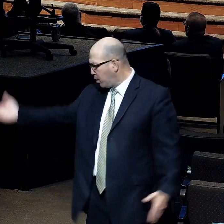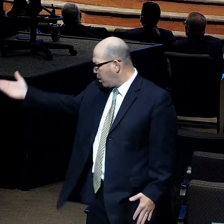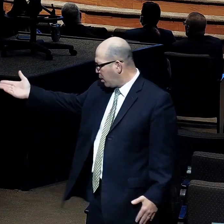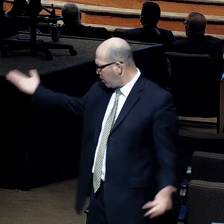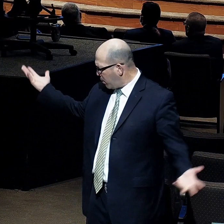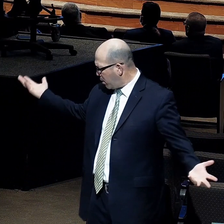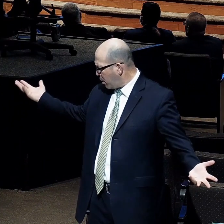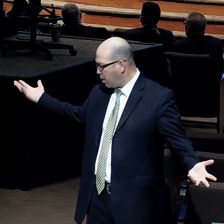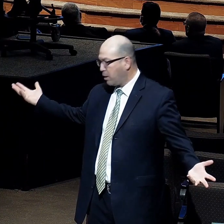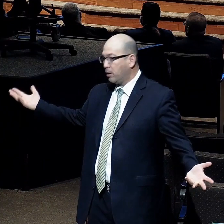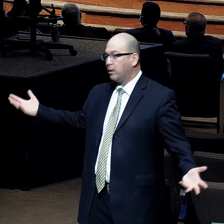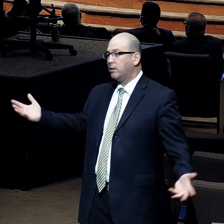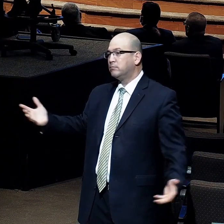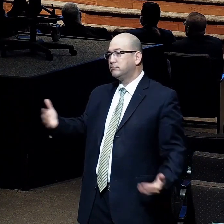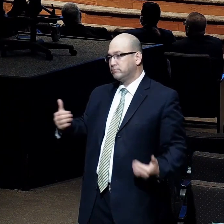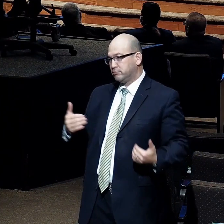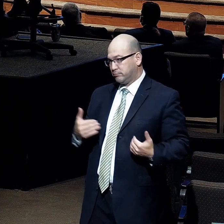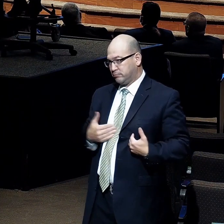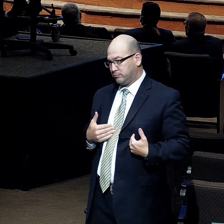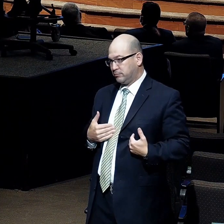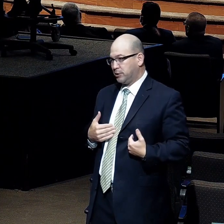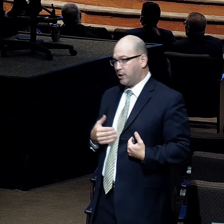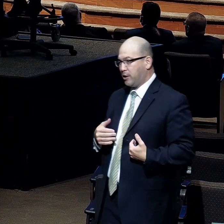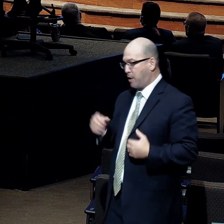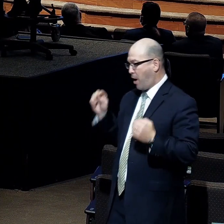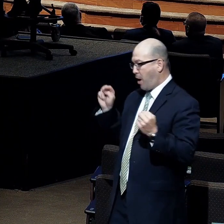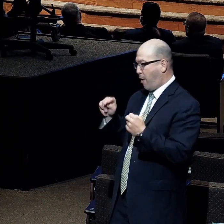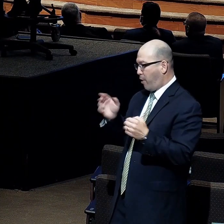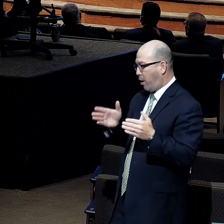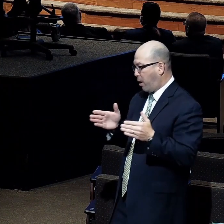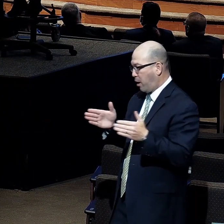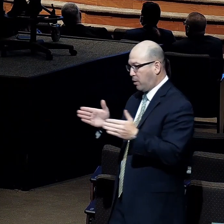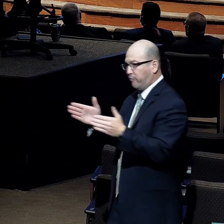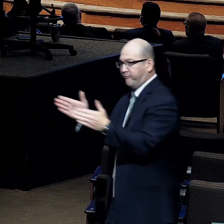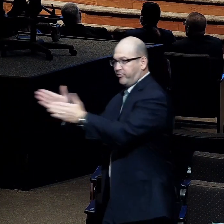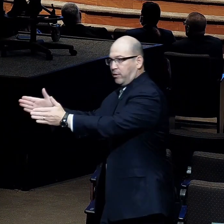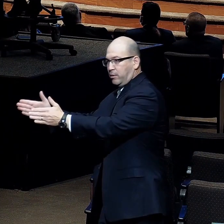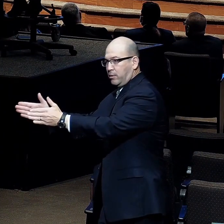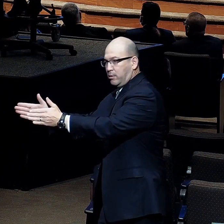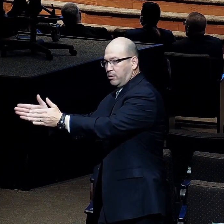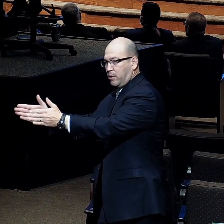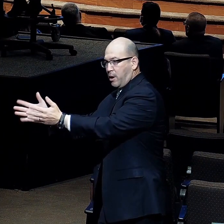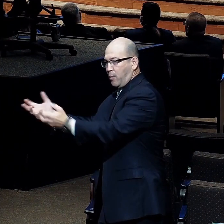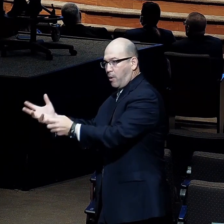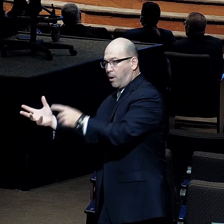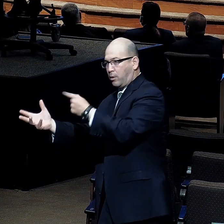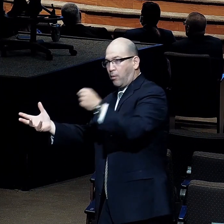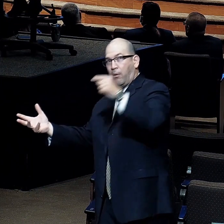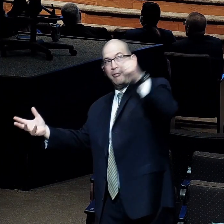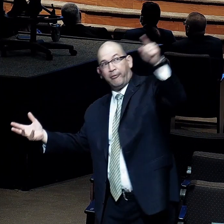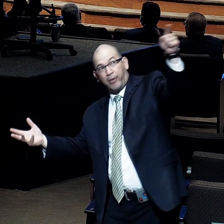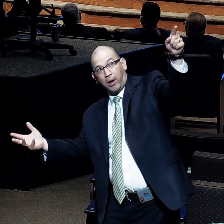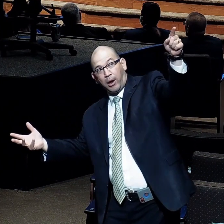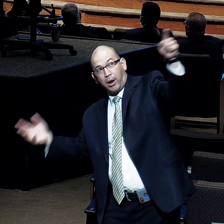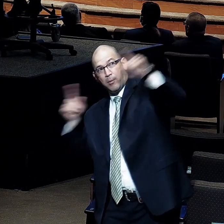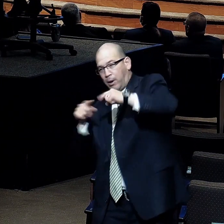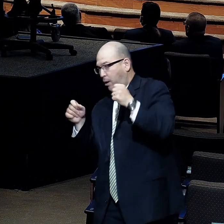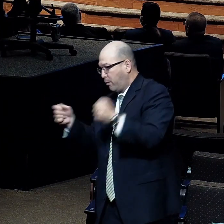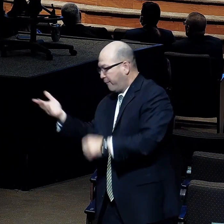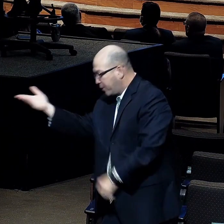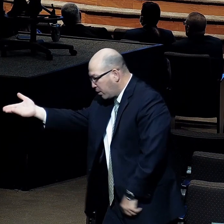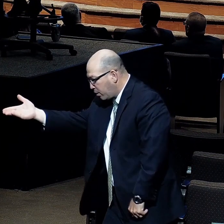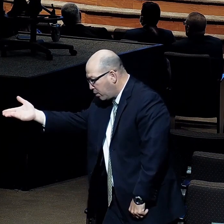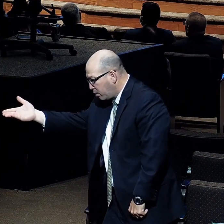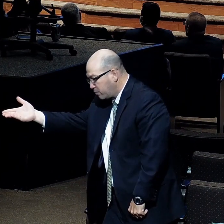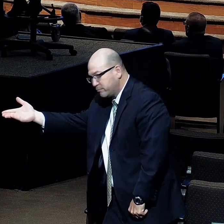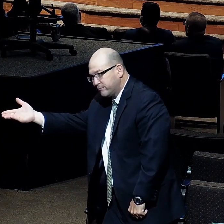Because I had a direction. I set my course was going somewhere. My car was driving somewhere. That's the same exact thing. We can make decisions all day